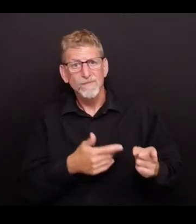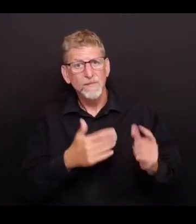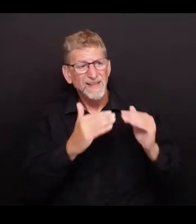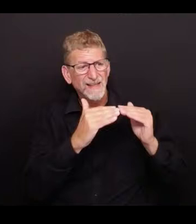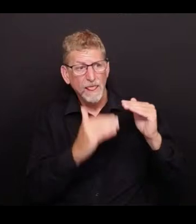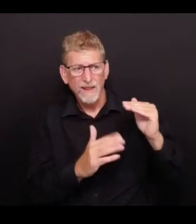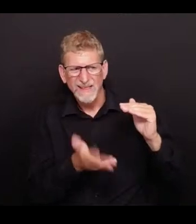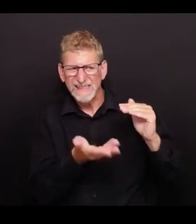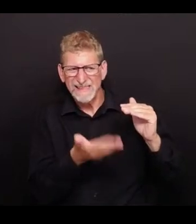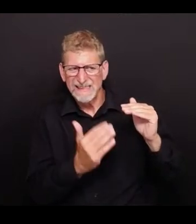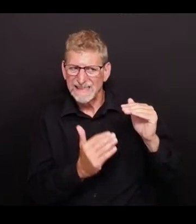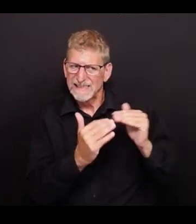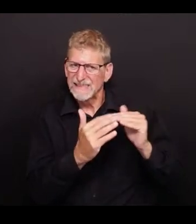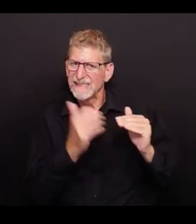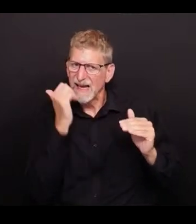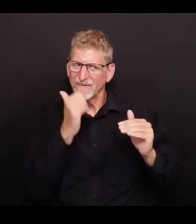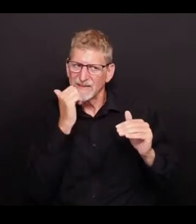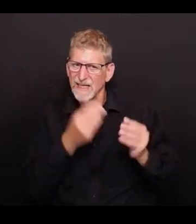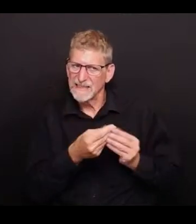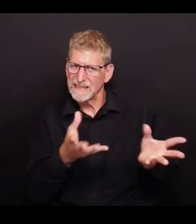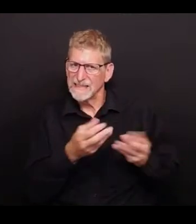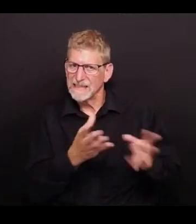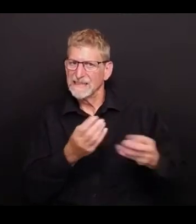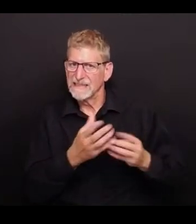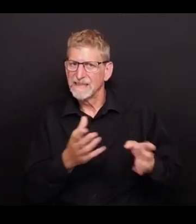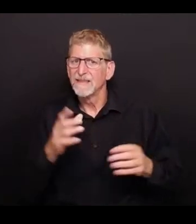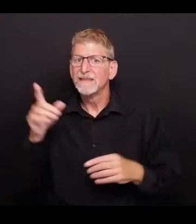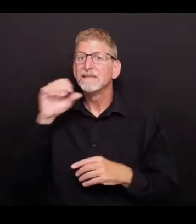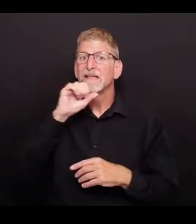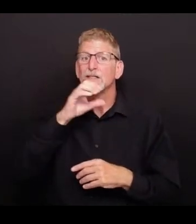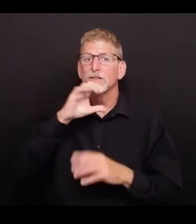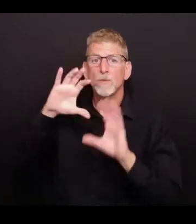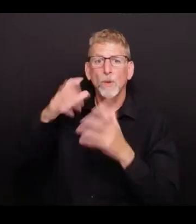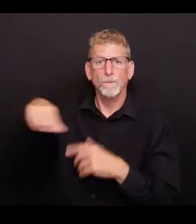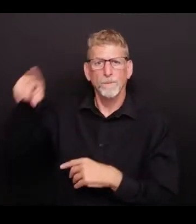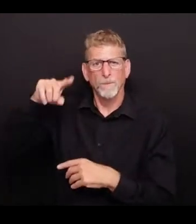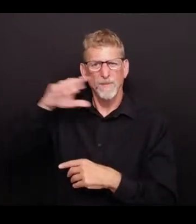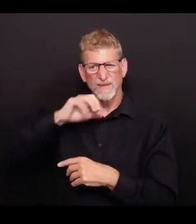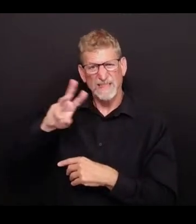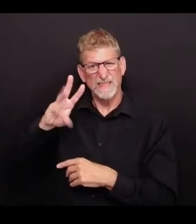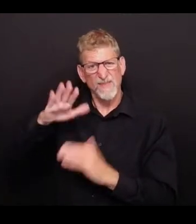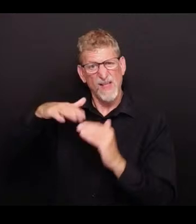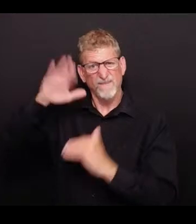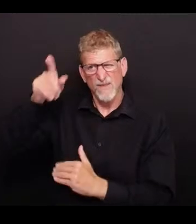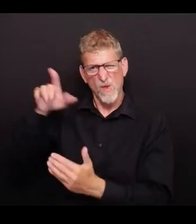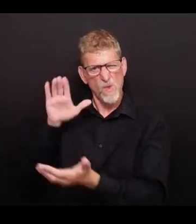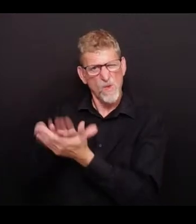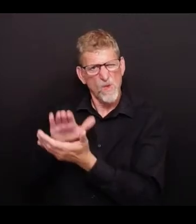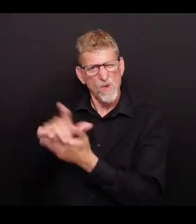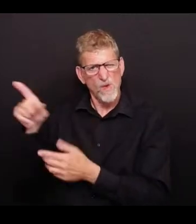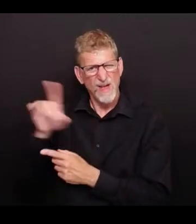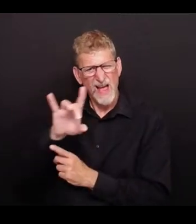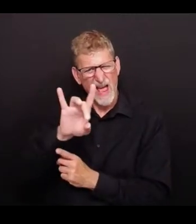give props to our elder population. When we look at our 65 plus population,